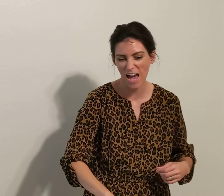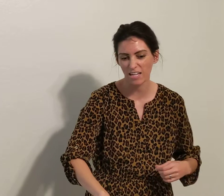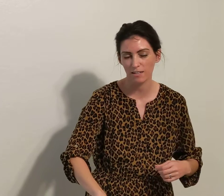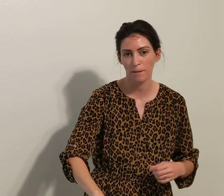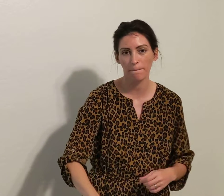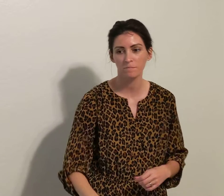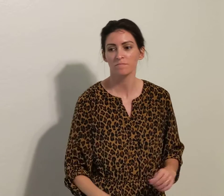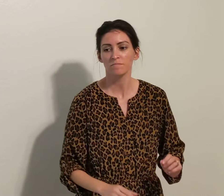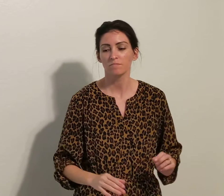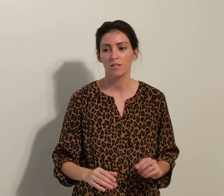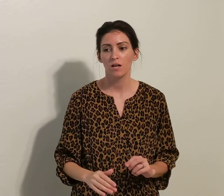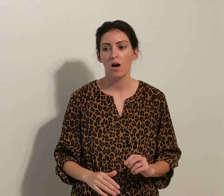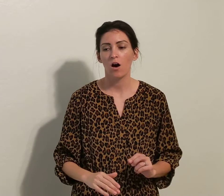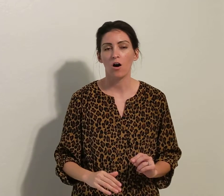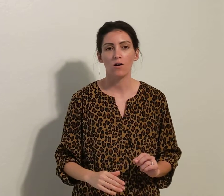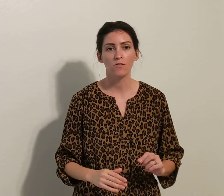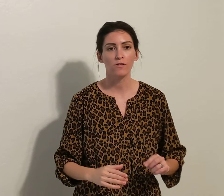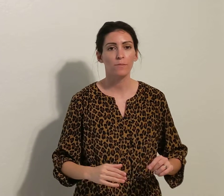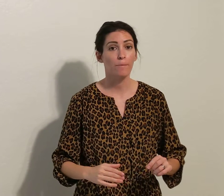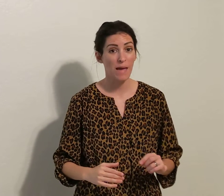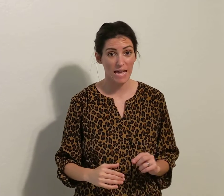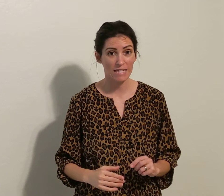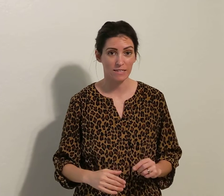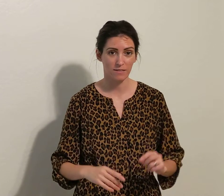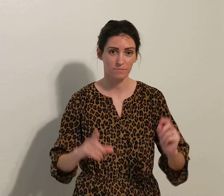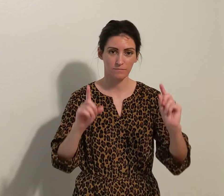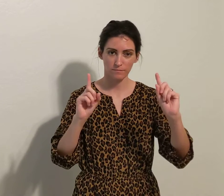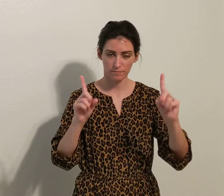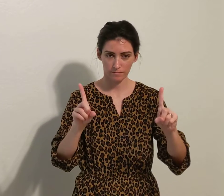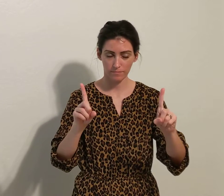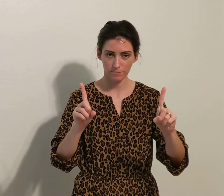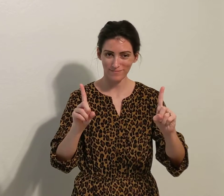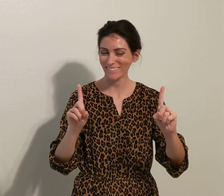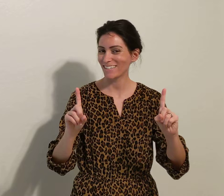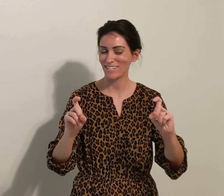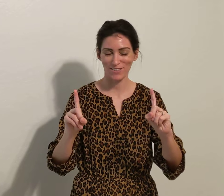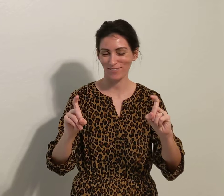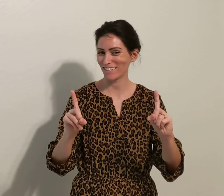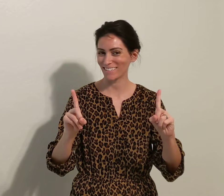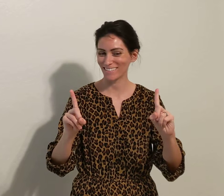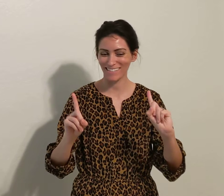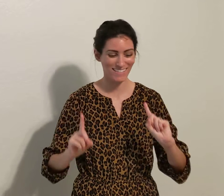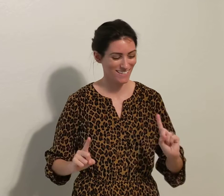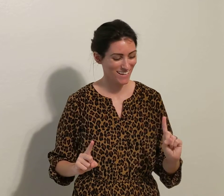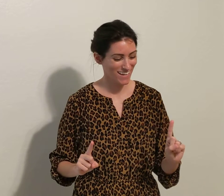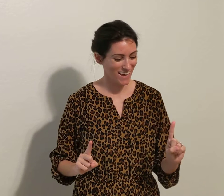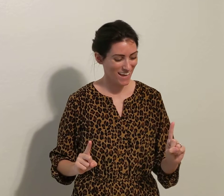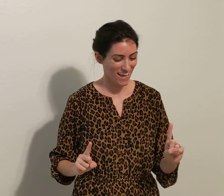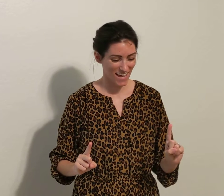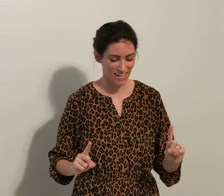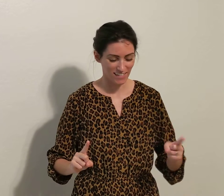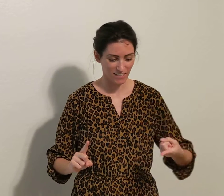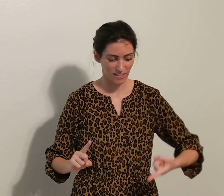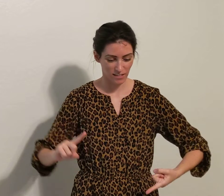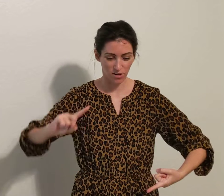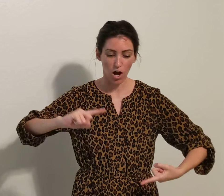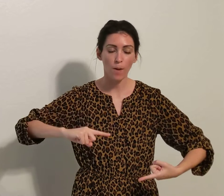Bad. All the pain. 2 fingers, and they're